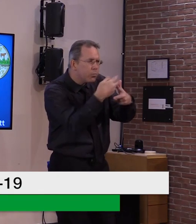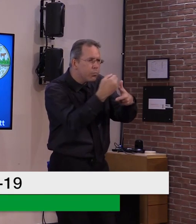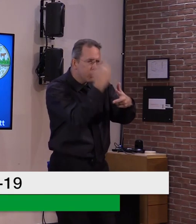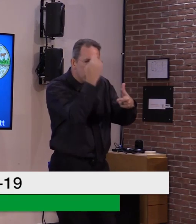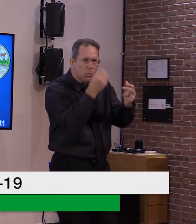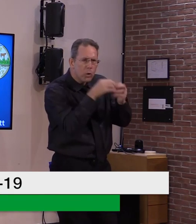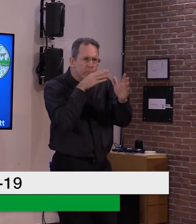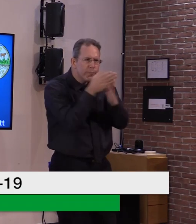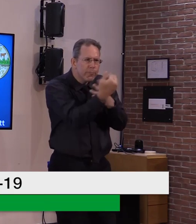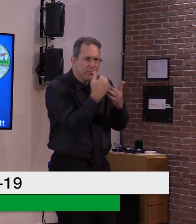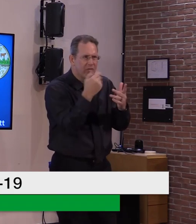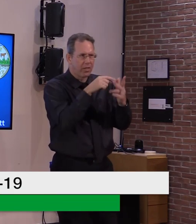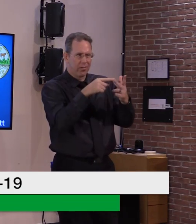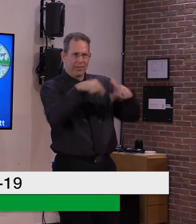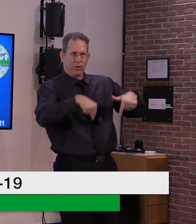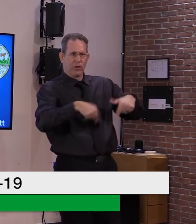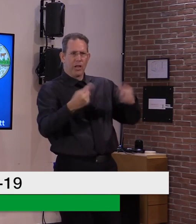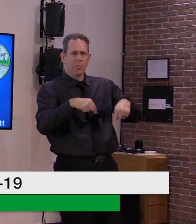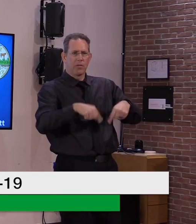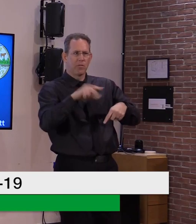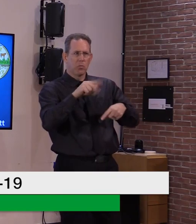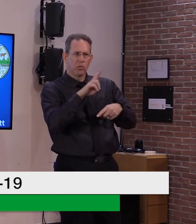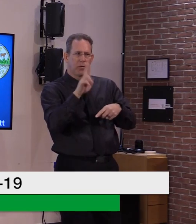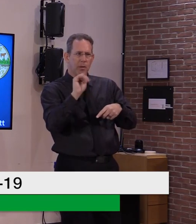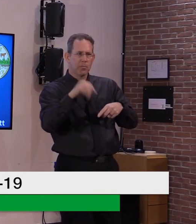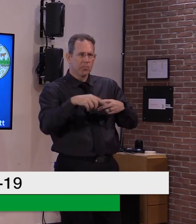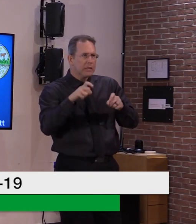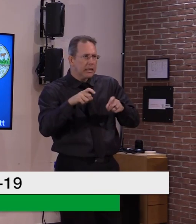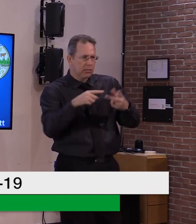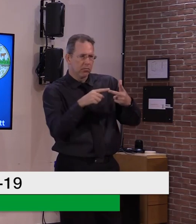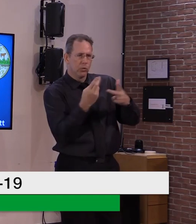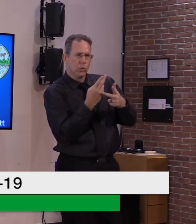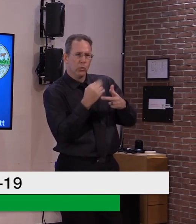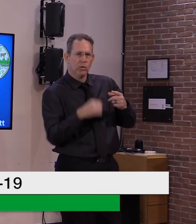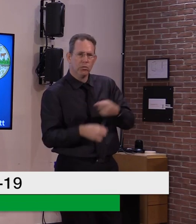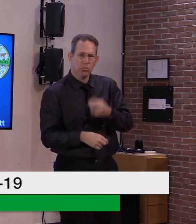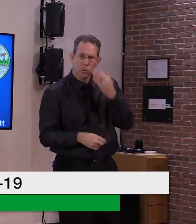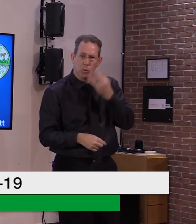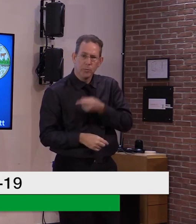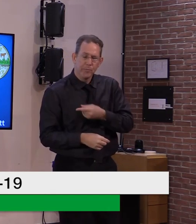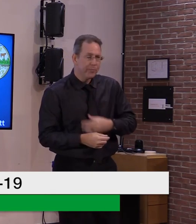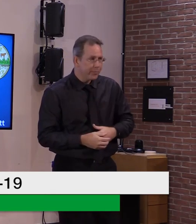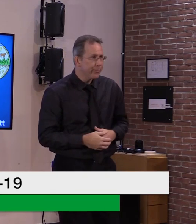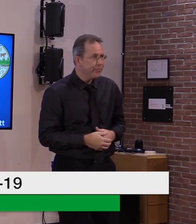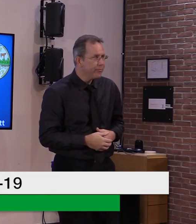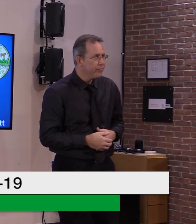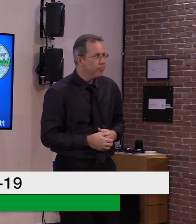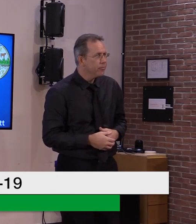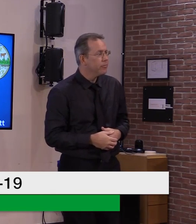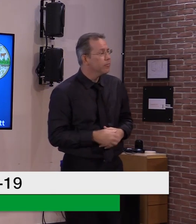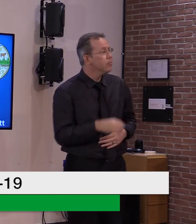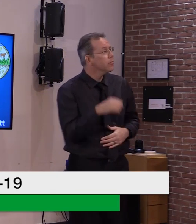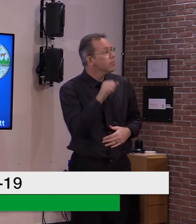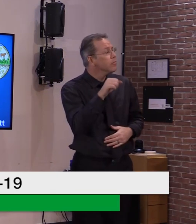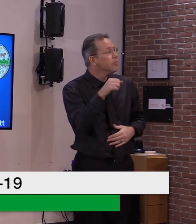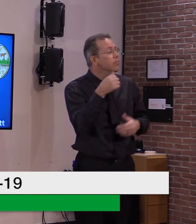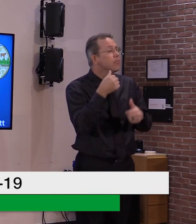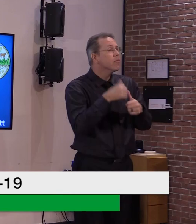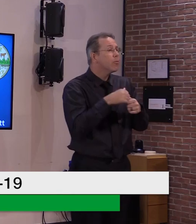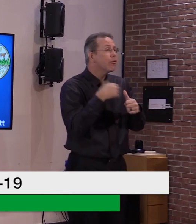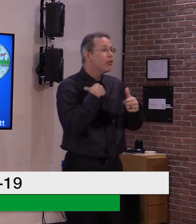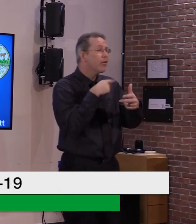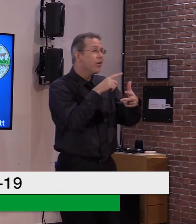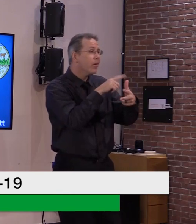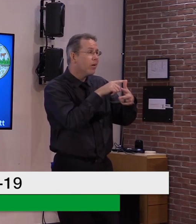of thousands of participants who are enrolled into the studies and the uvm